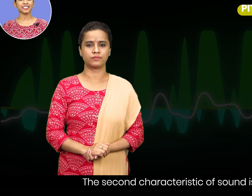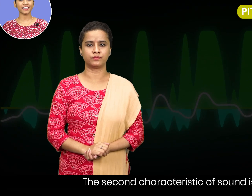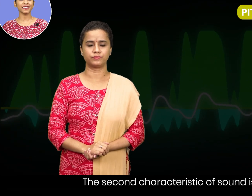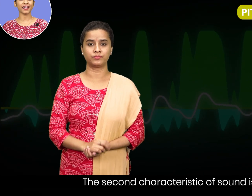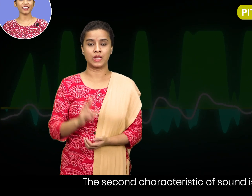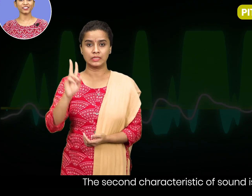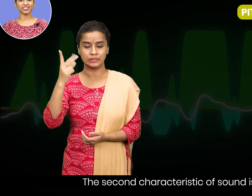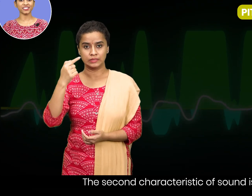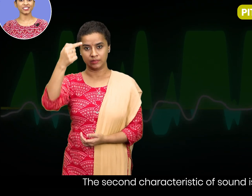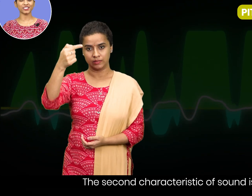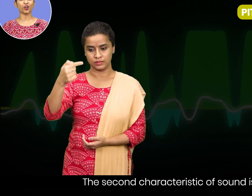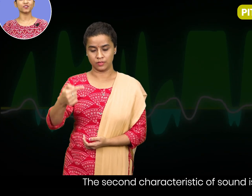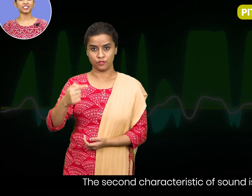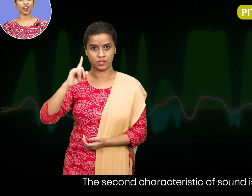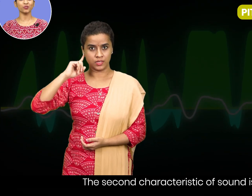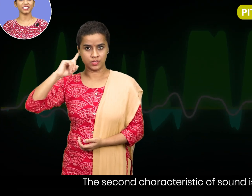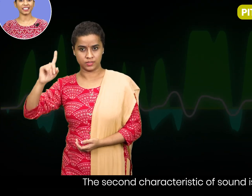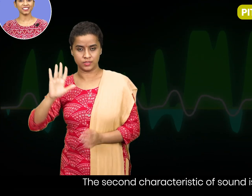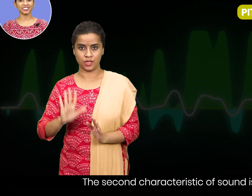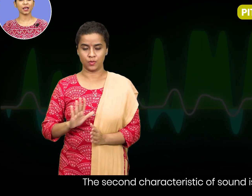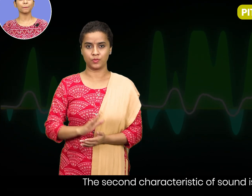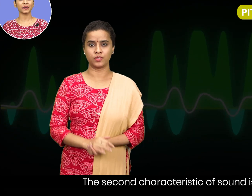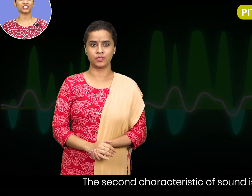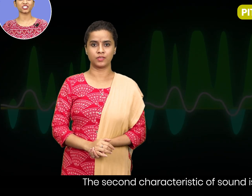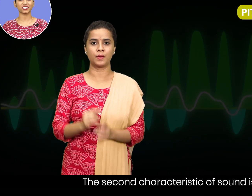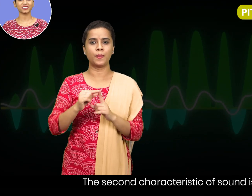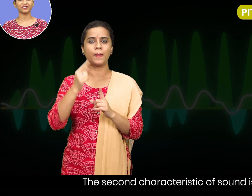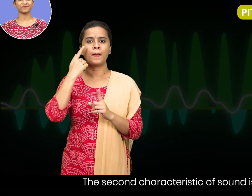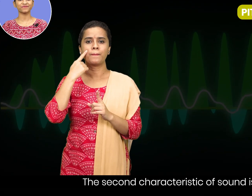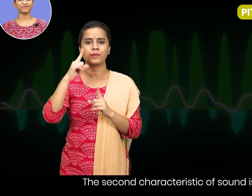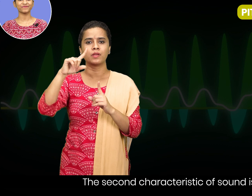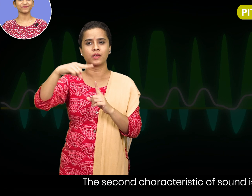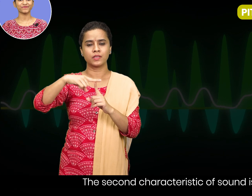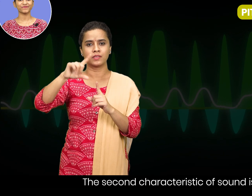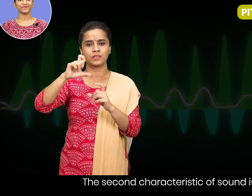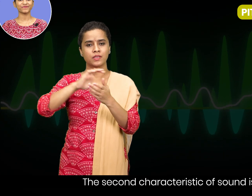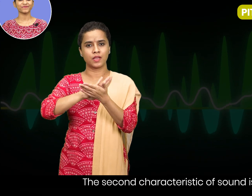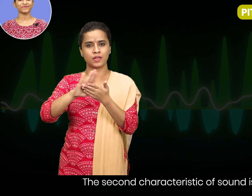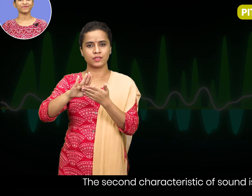The second characteristic of sound is pitch.